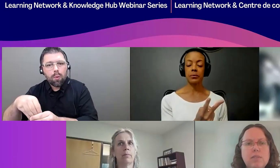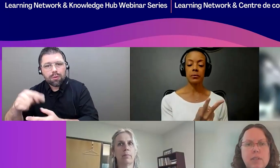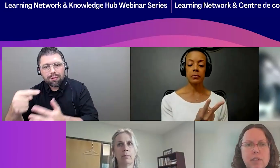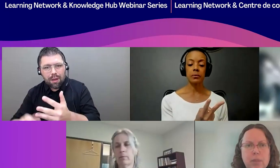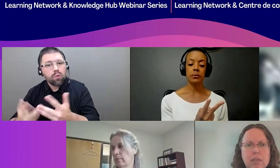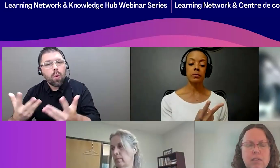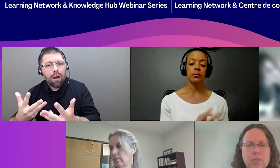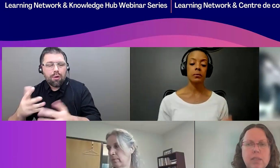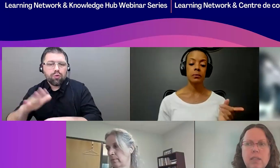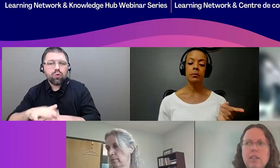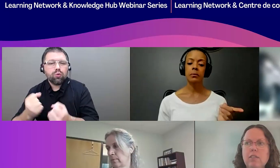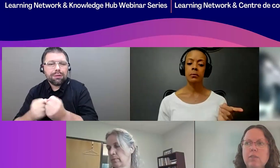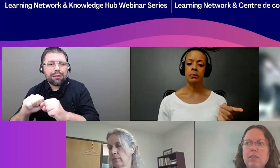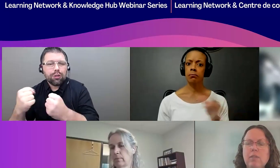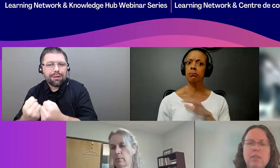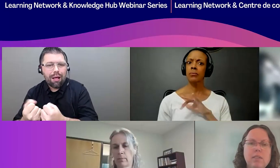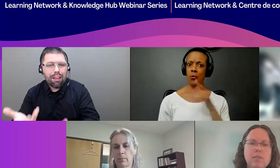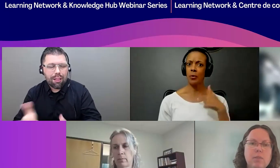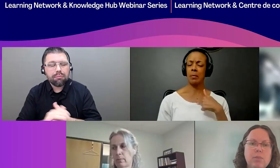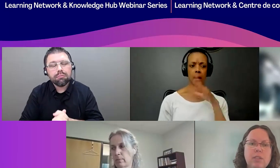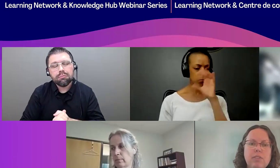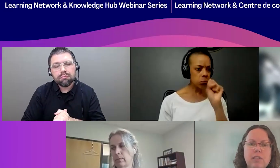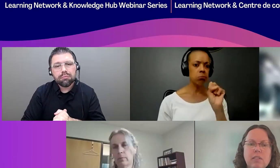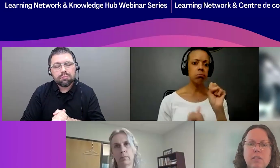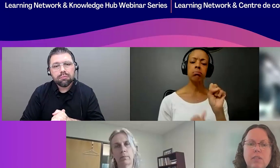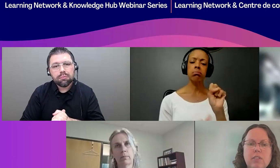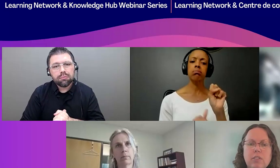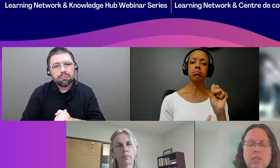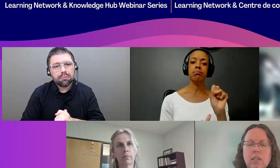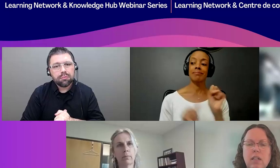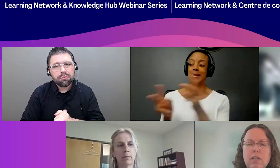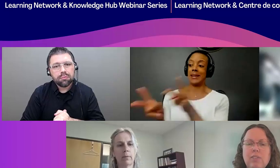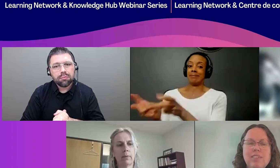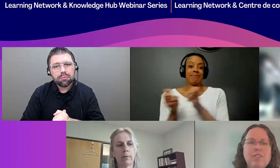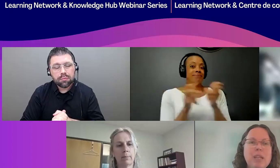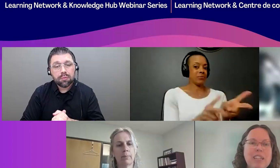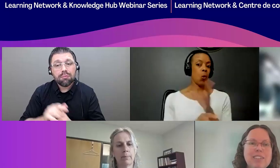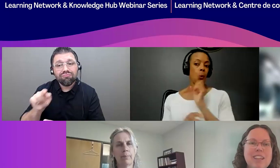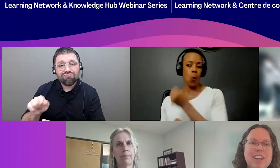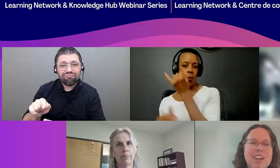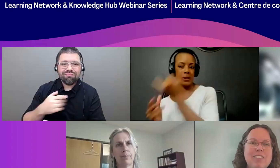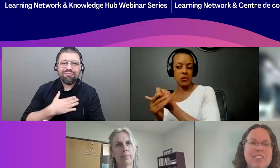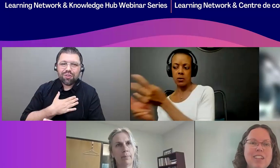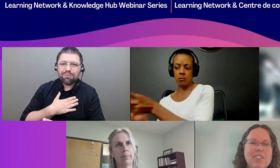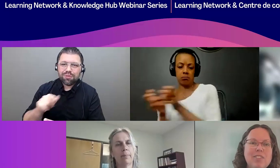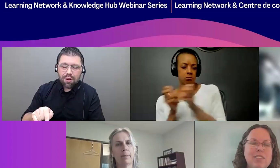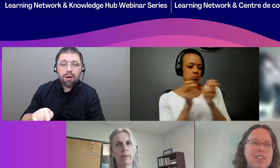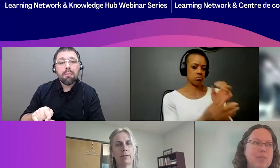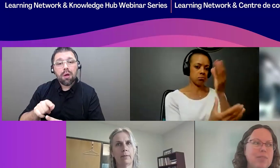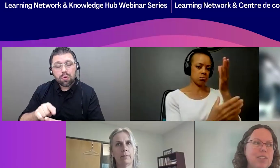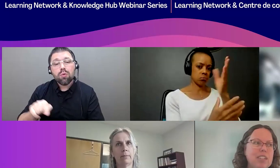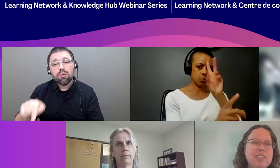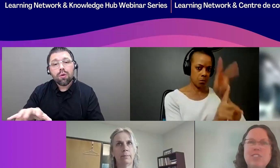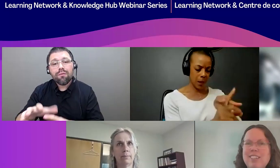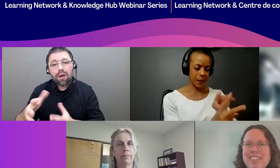this was always very compelling to me. And again, as we adapted this from a previous intervention, it was this piece that I always thought